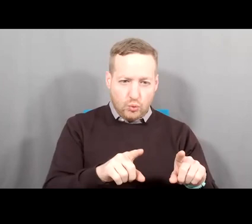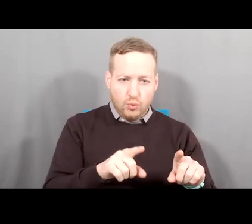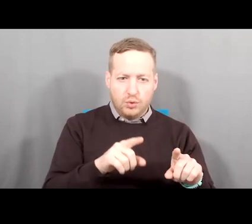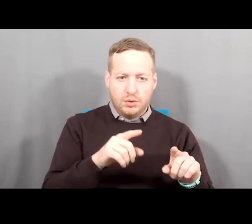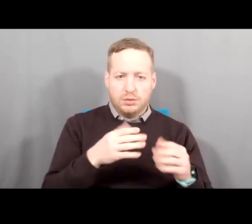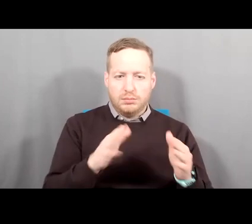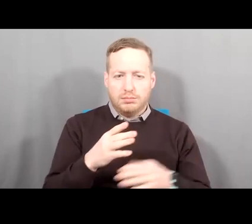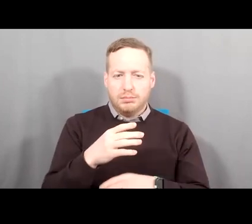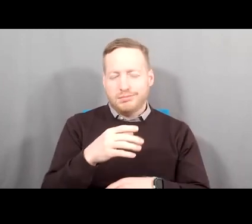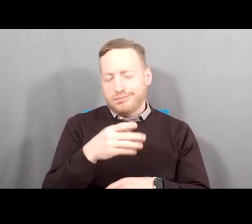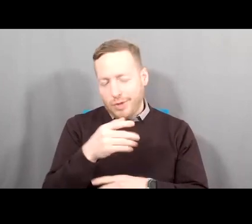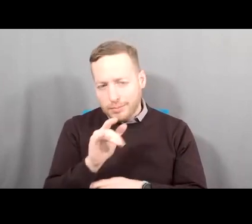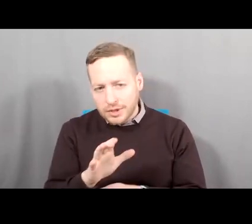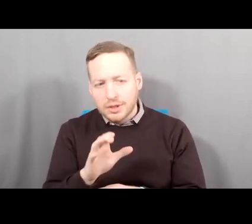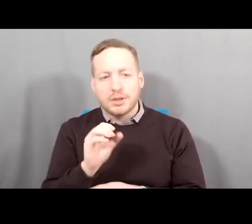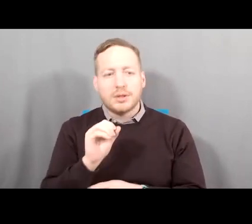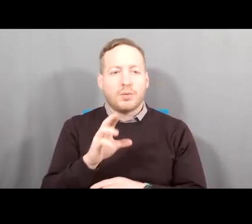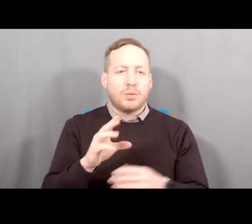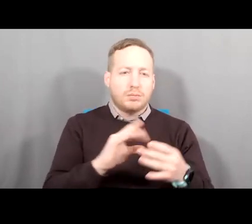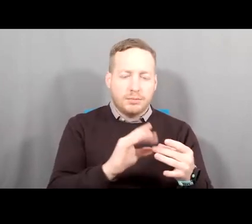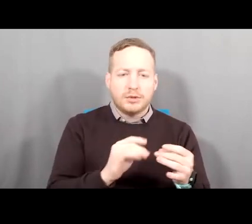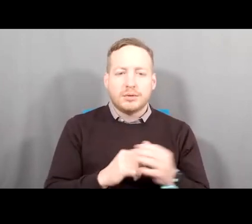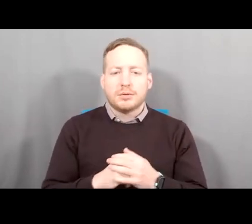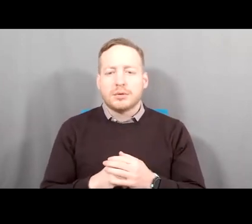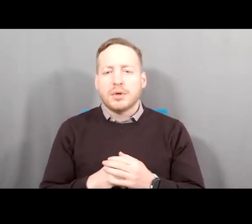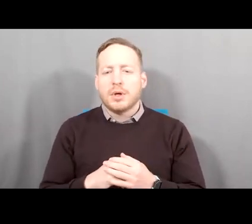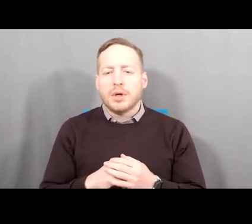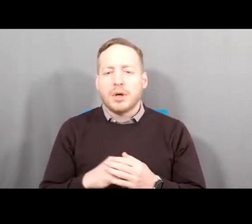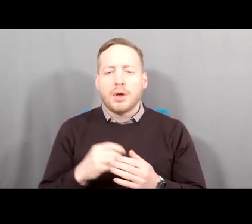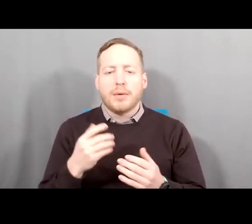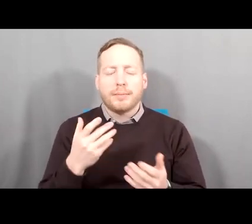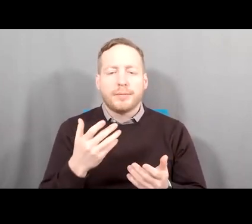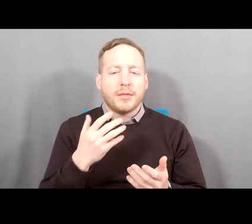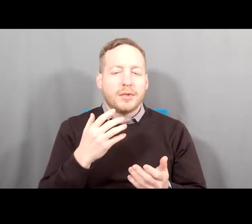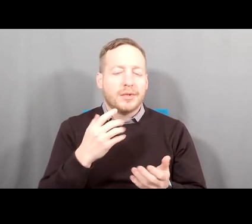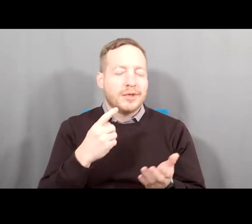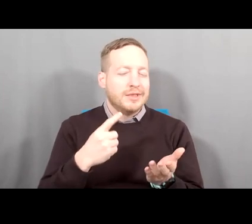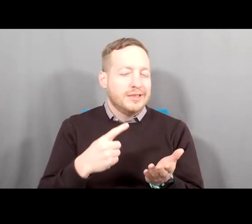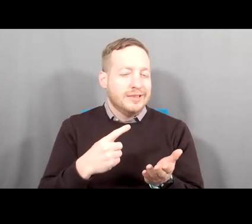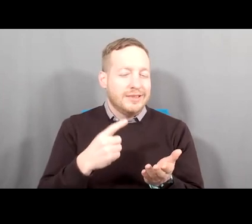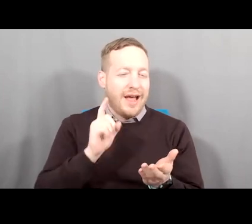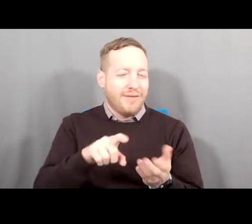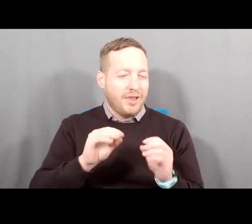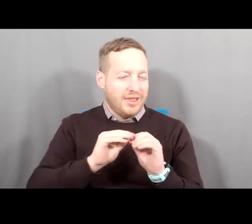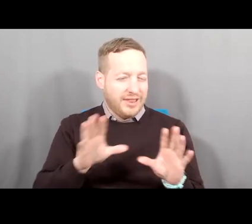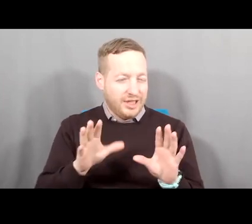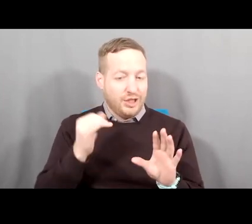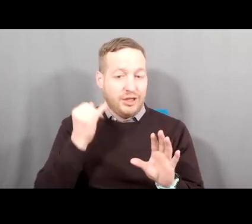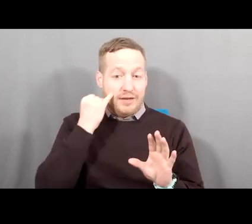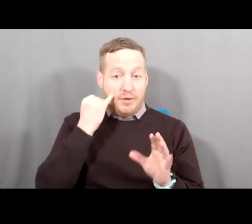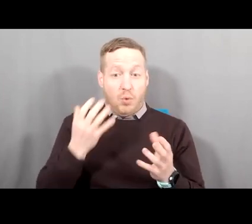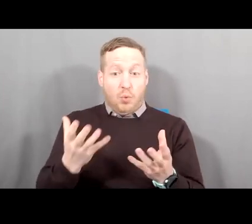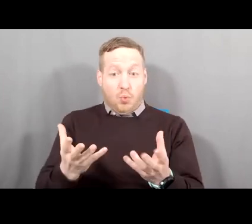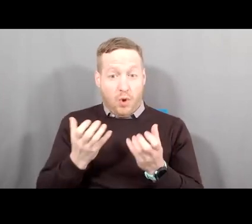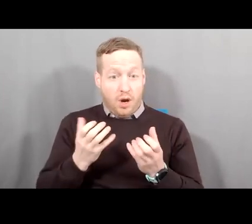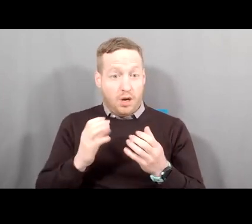to recognize you so that when you then open your video, you're interpreted and it's recorded by the CART reporter.